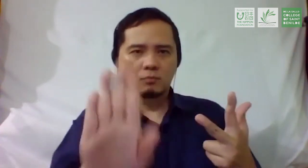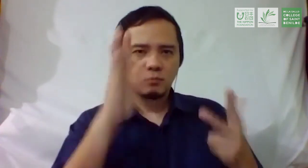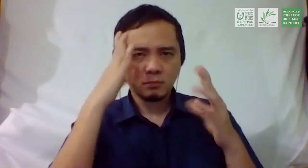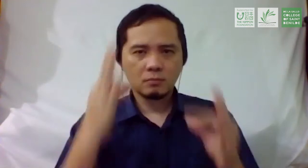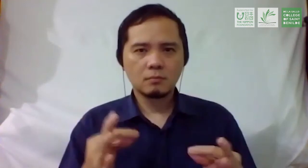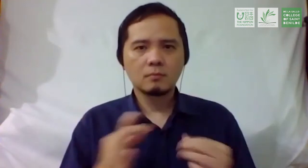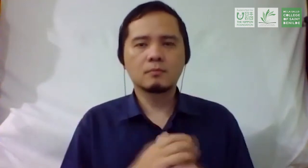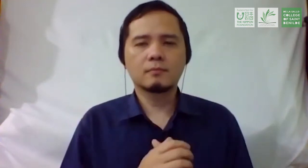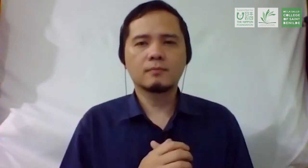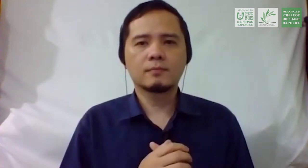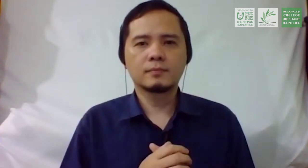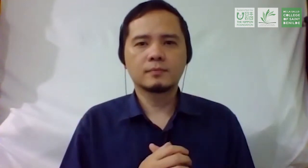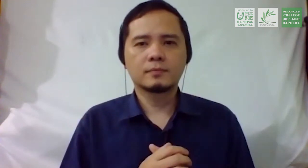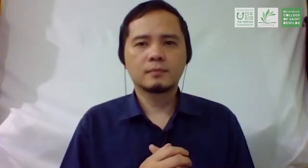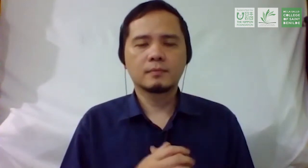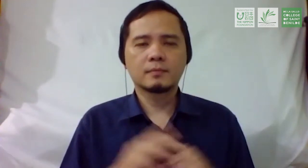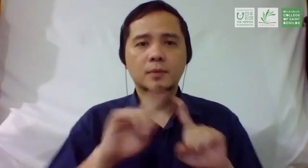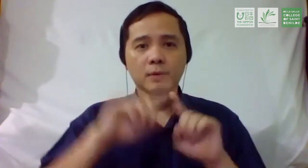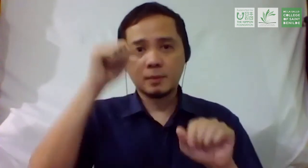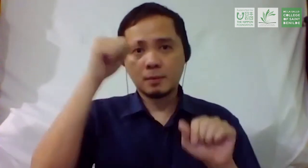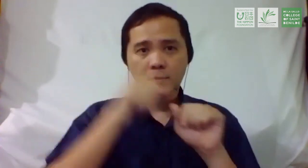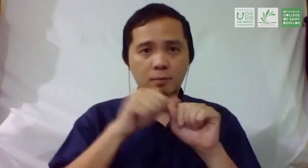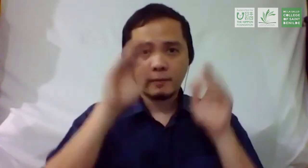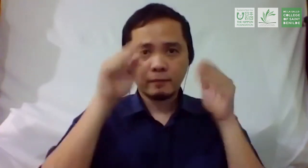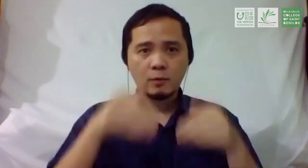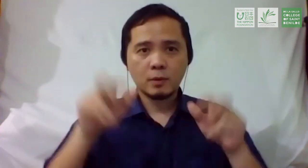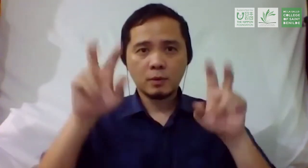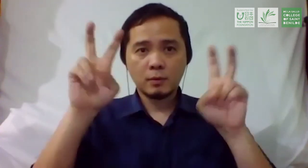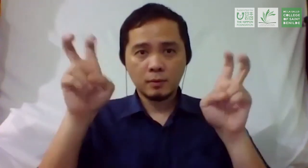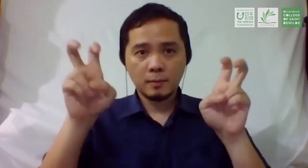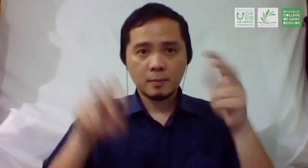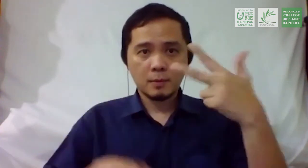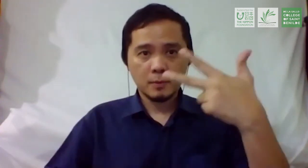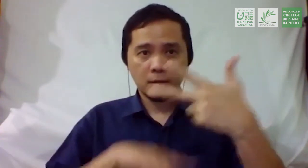So the 3 topics: Carol Patton,